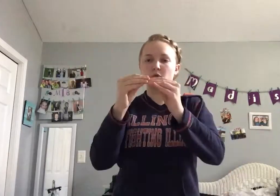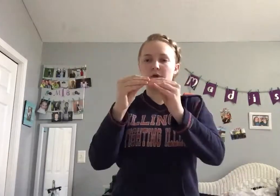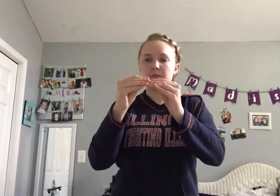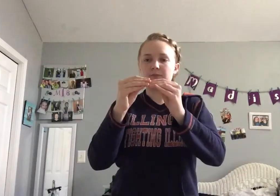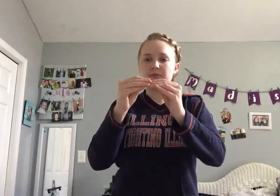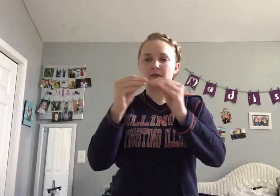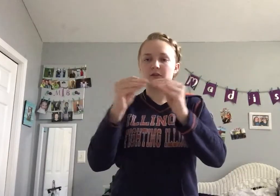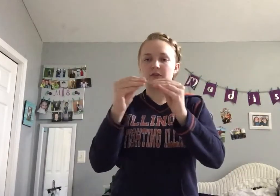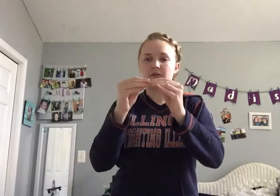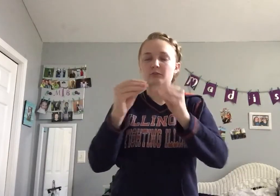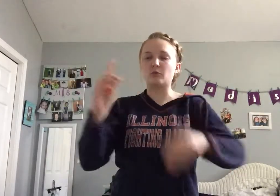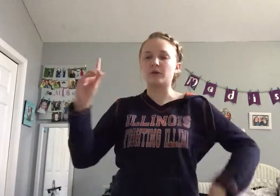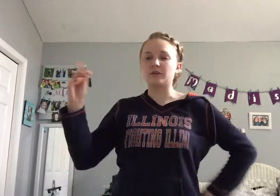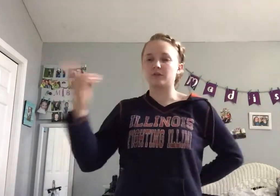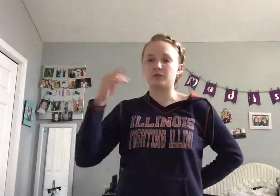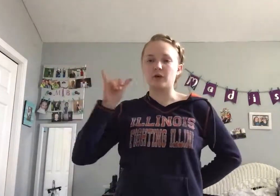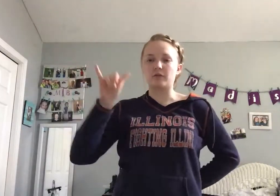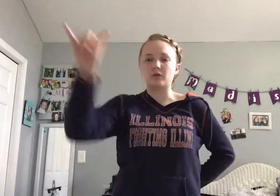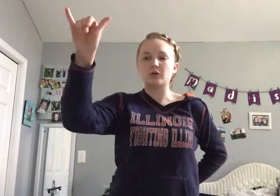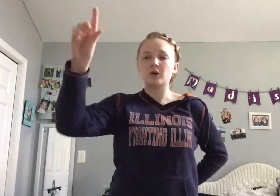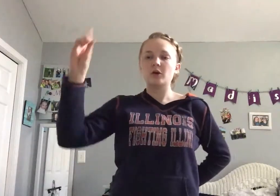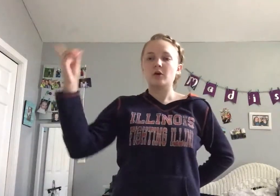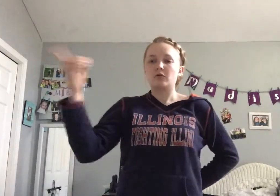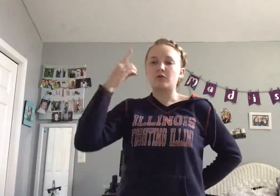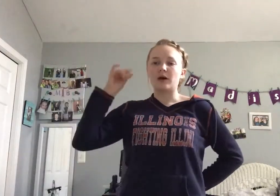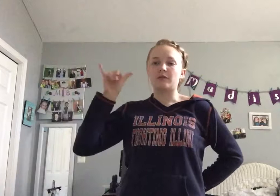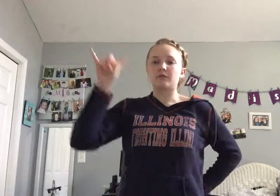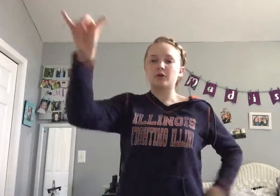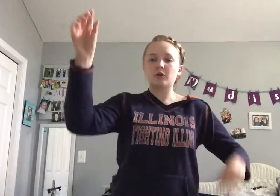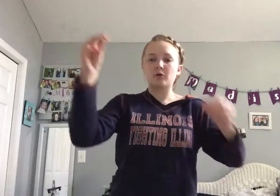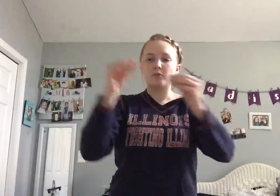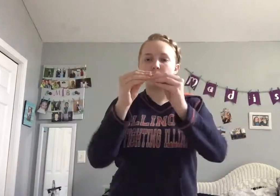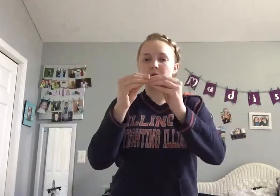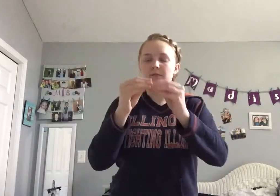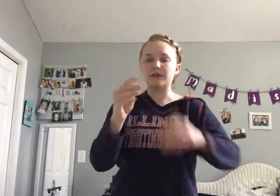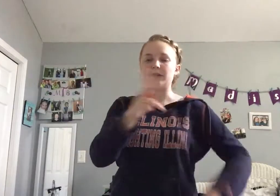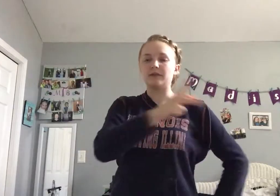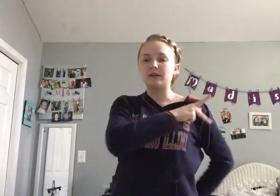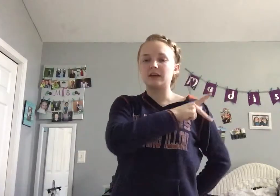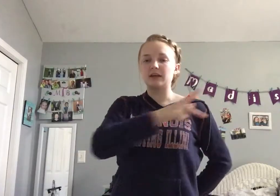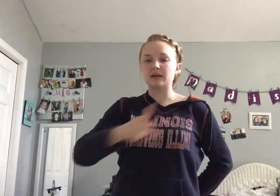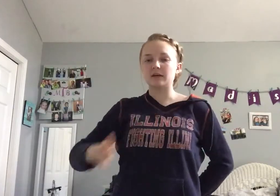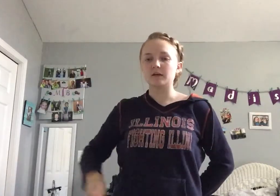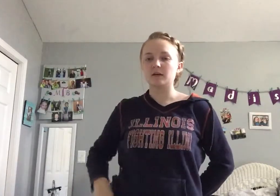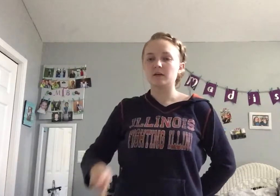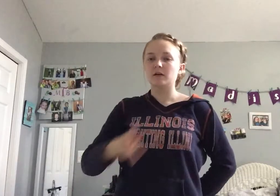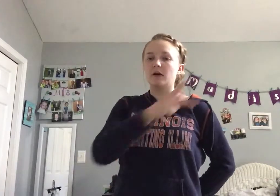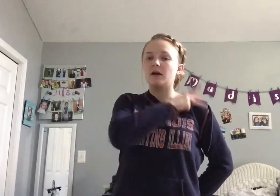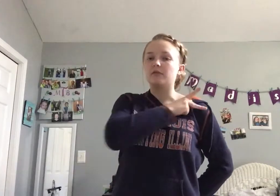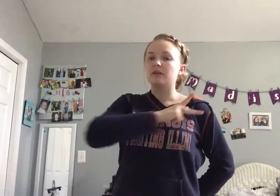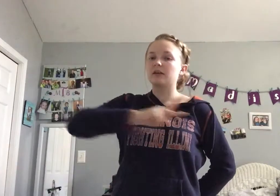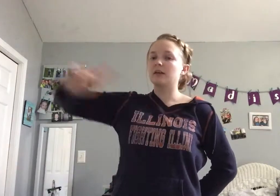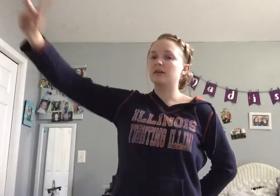more, because this is more and this is forever. Forever more. And then the King of